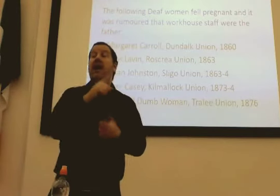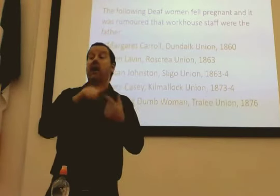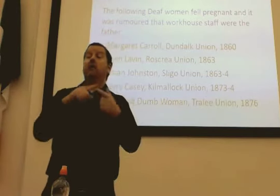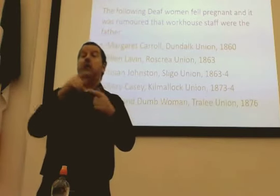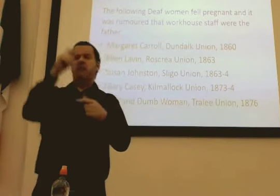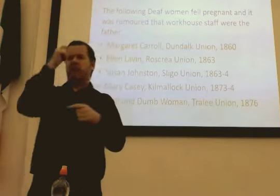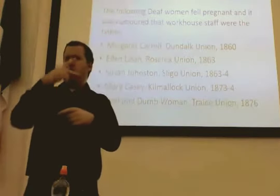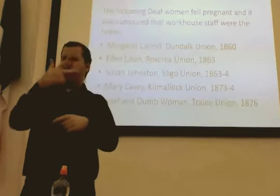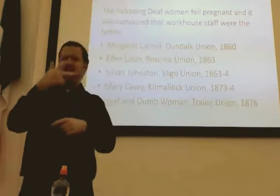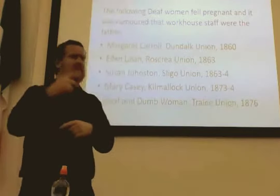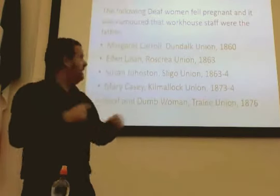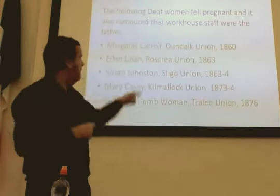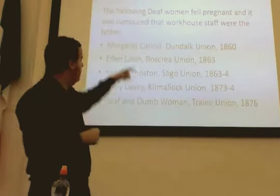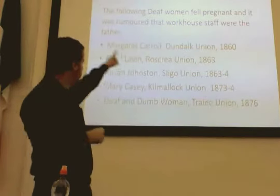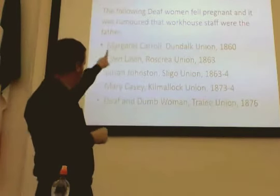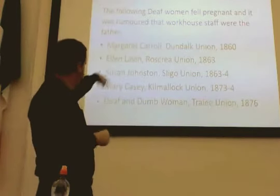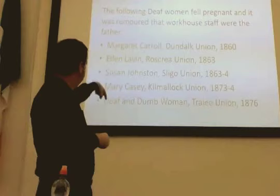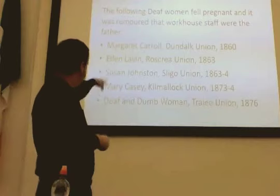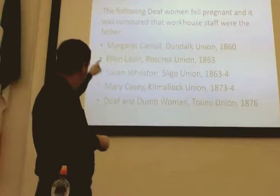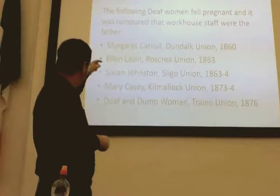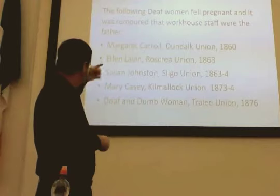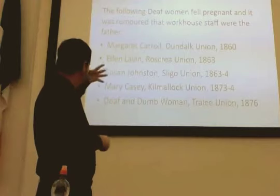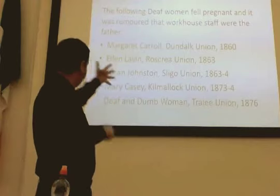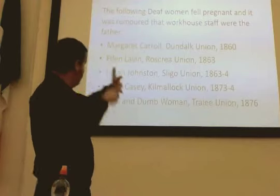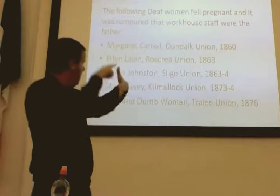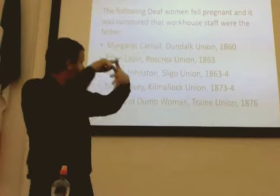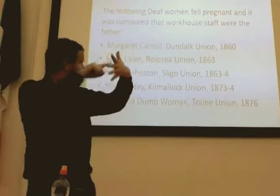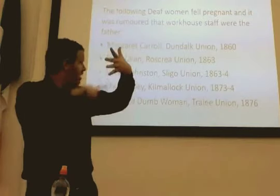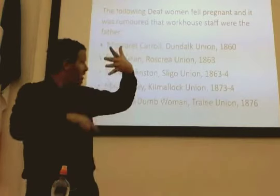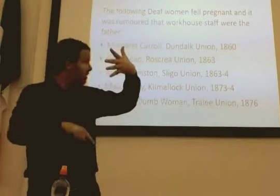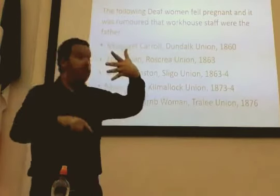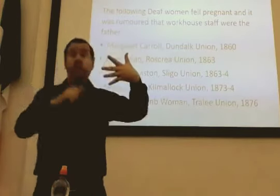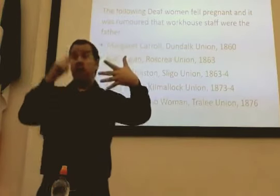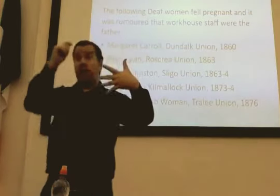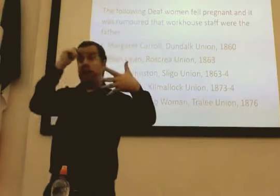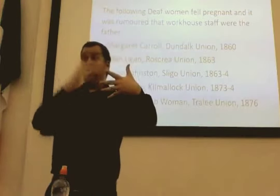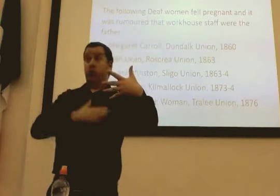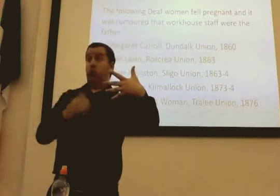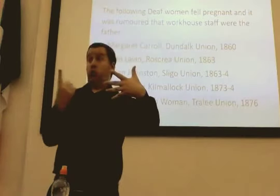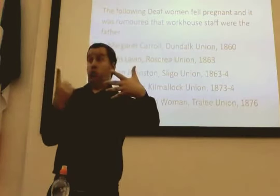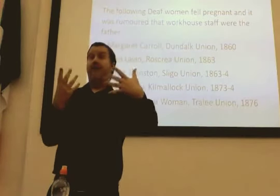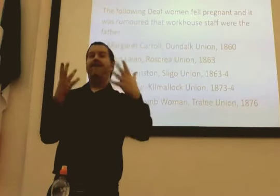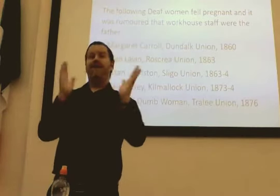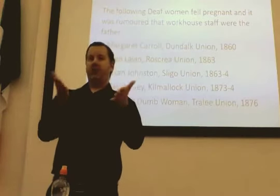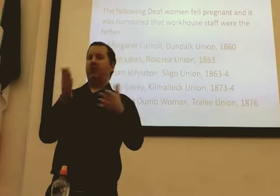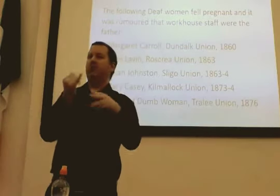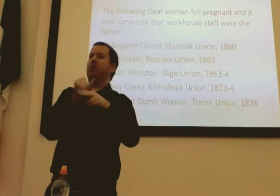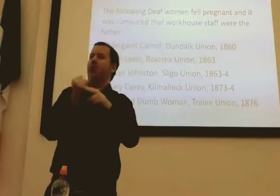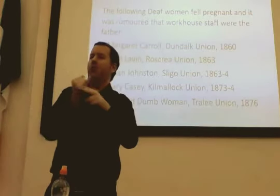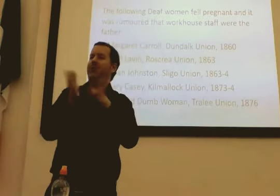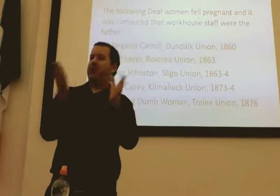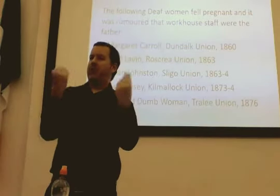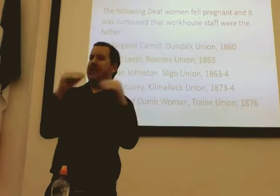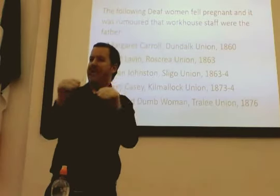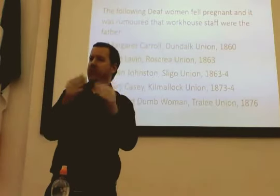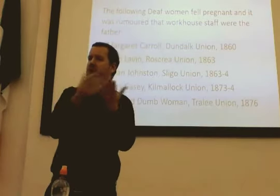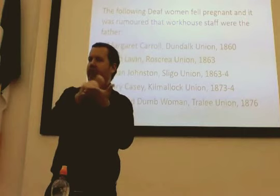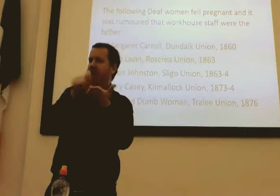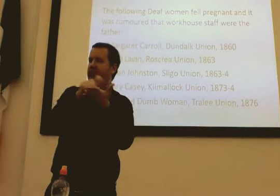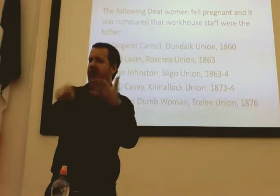layer of effort for deaf women living in the workhouse. So I had of these 5 women, I